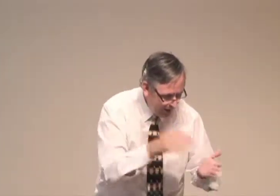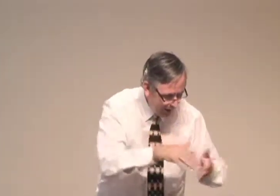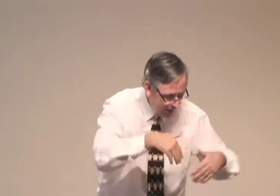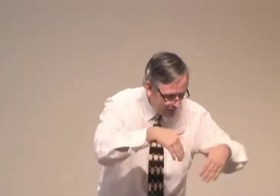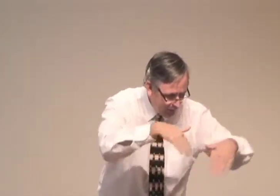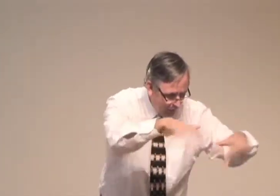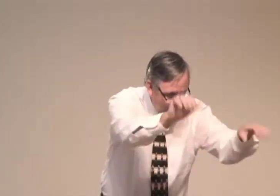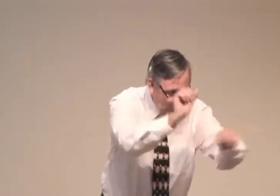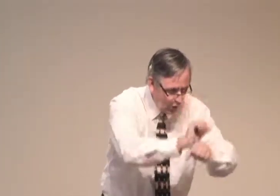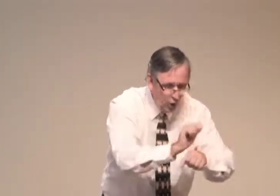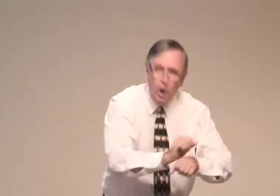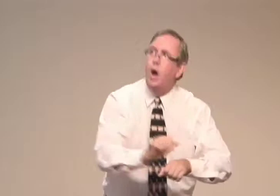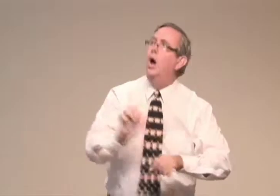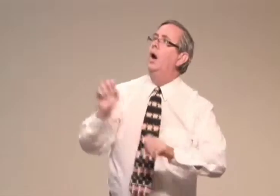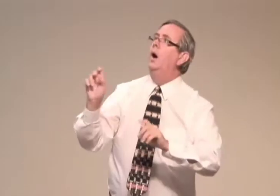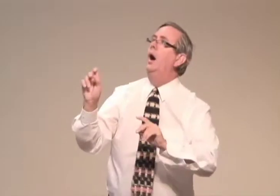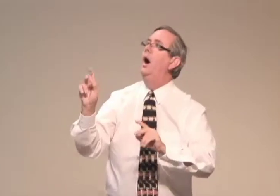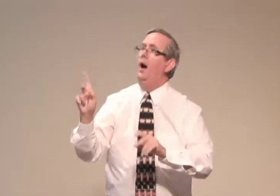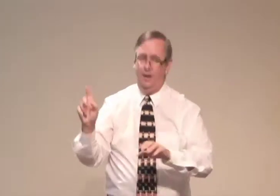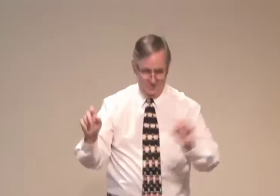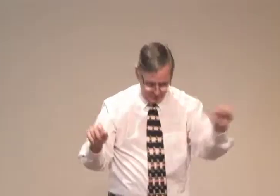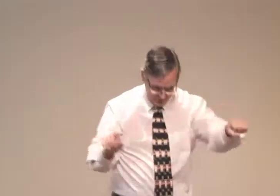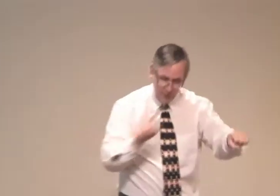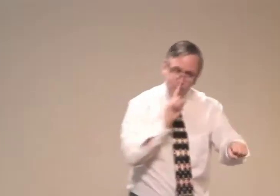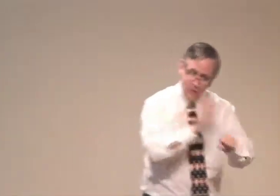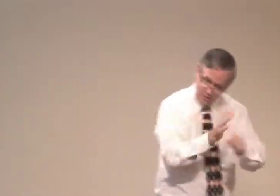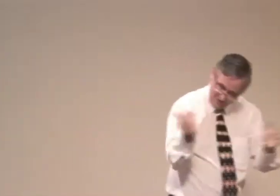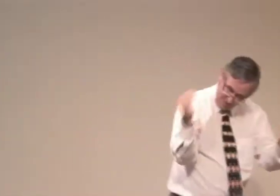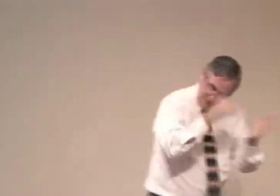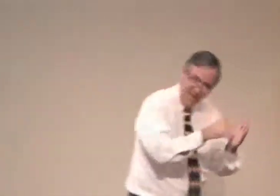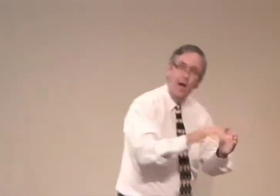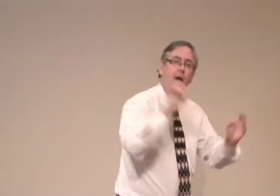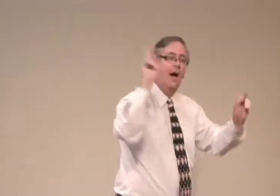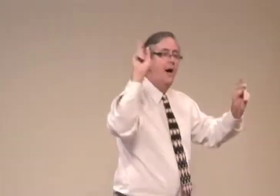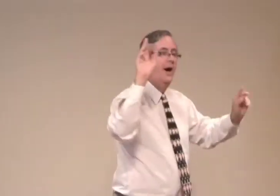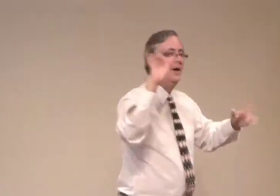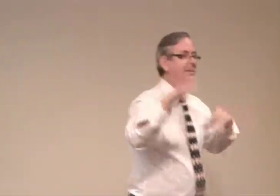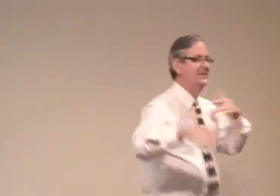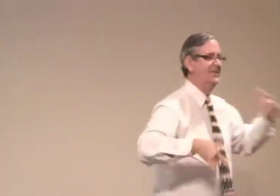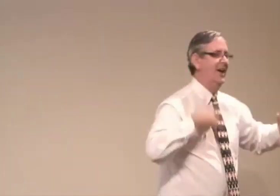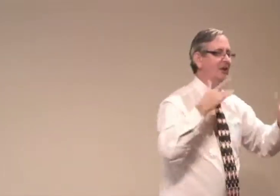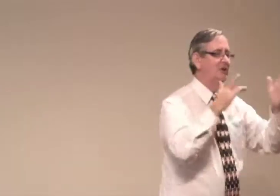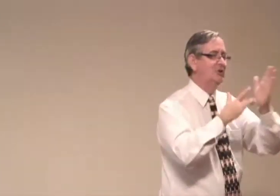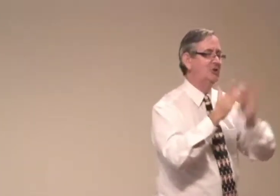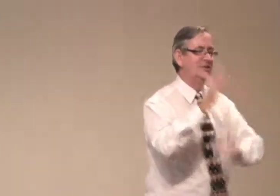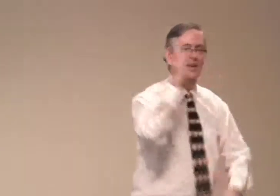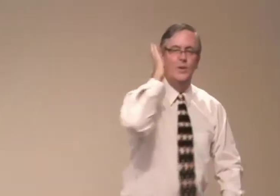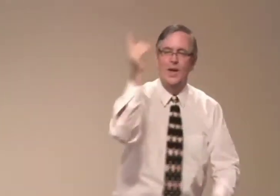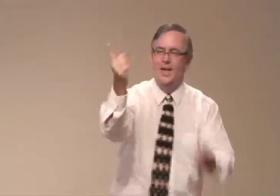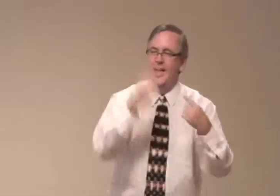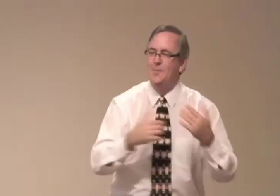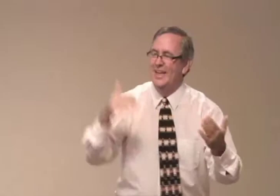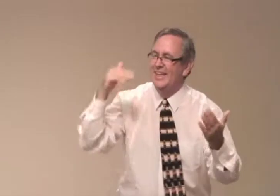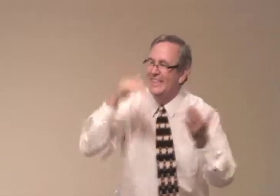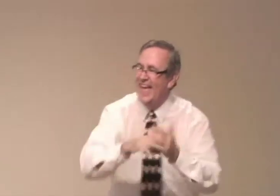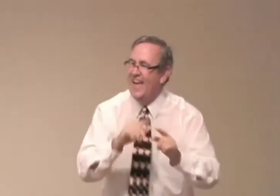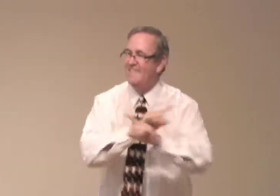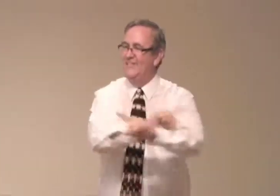to think Jesus will come in like manner. He promised he's coming back. Jesus is